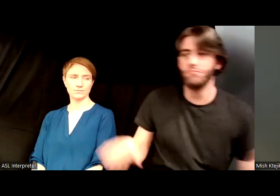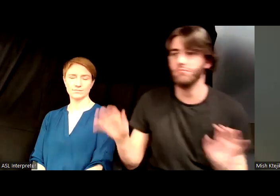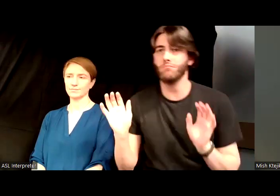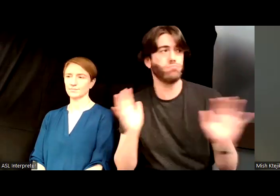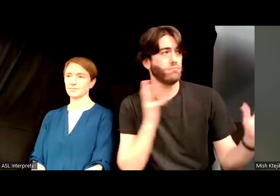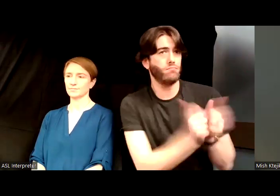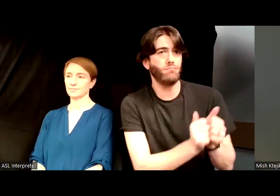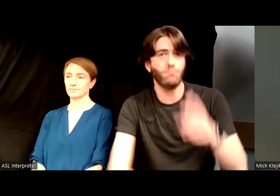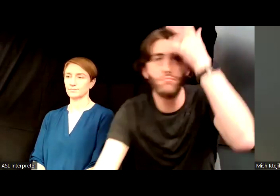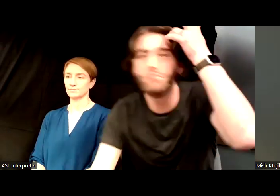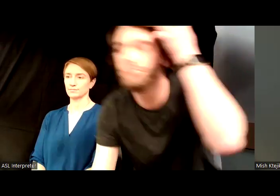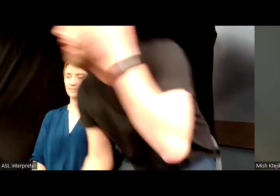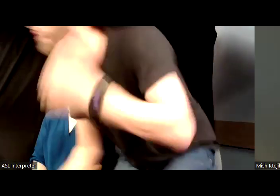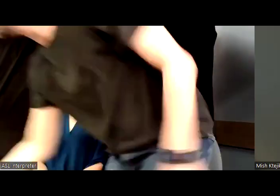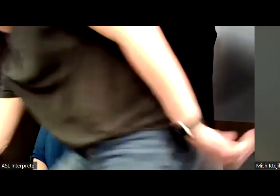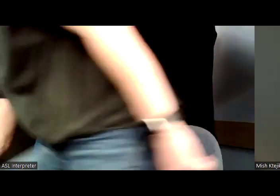protecting people.